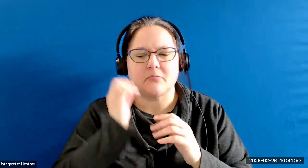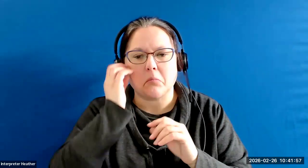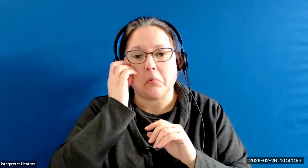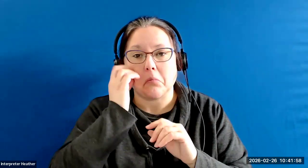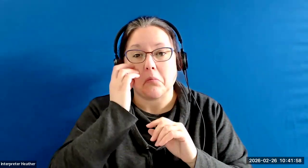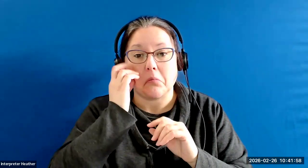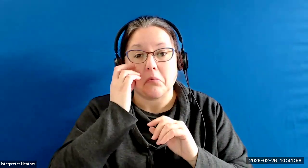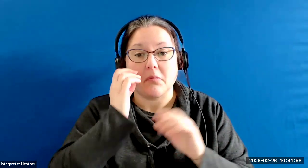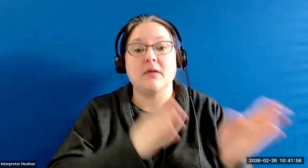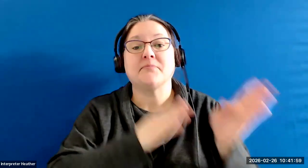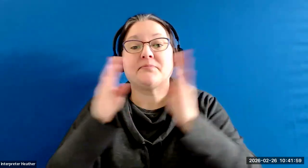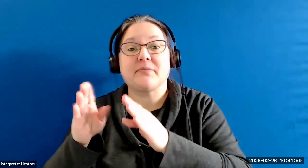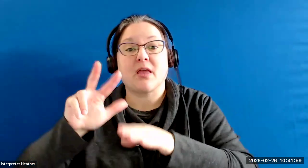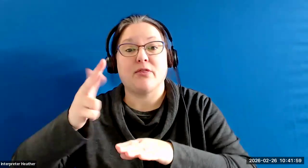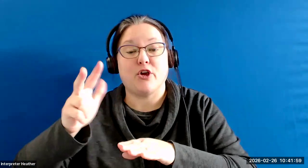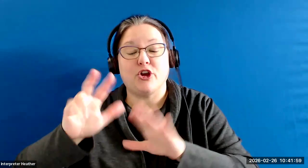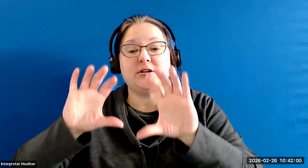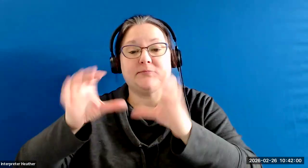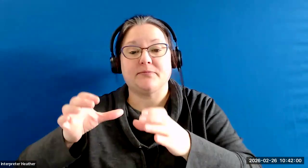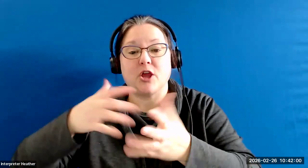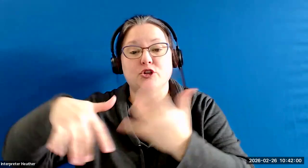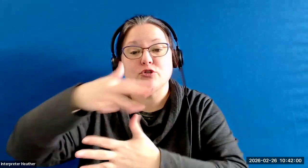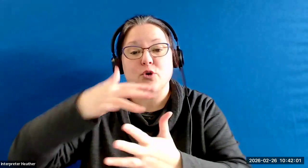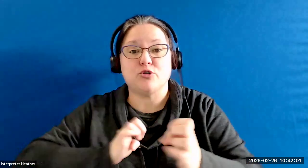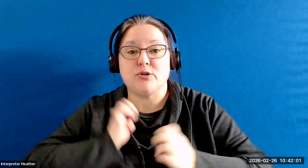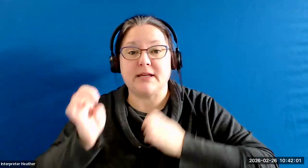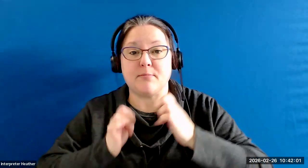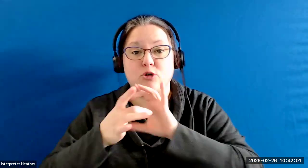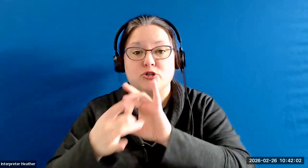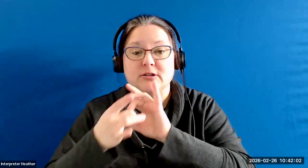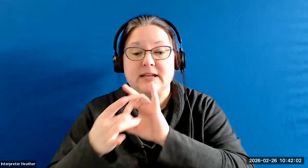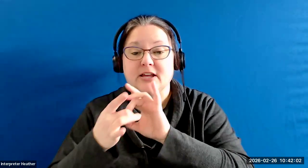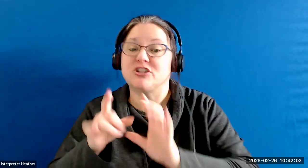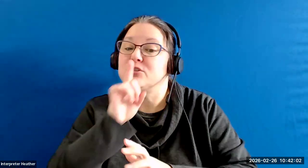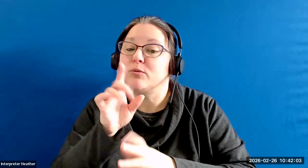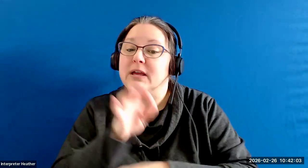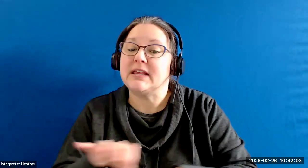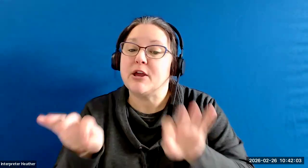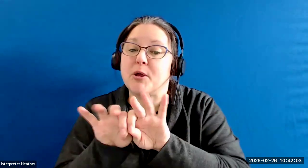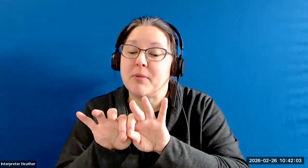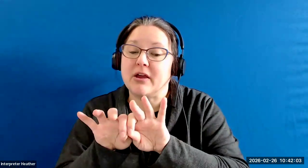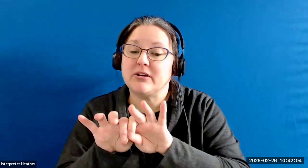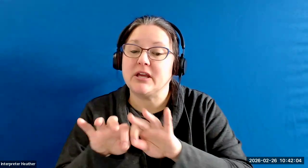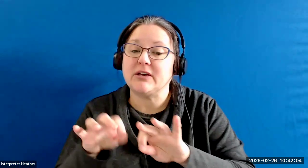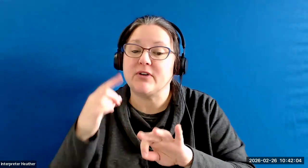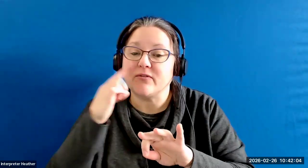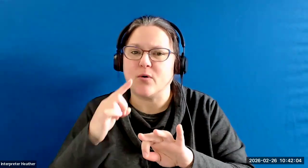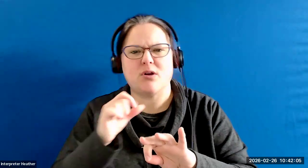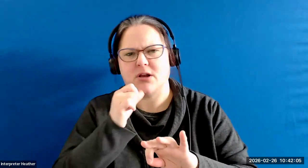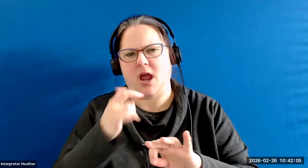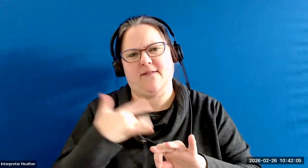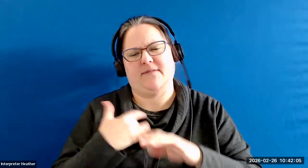And then social and emotional connection is imperative to combating isolation